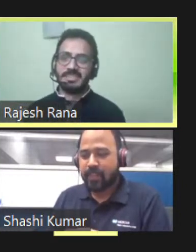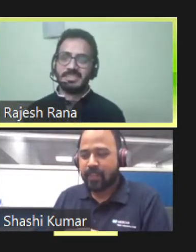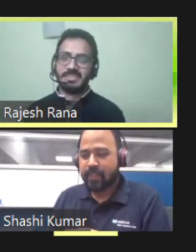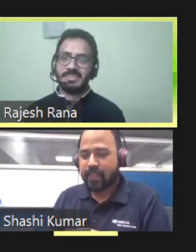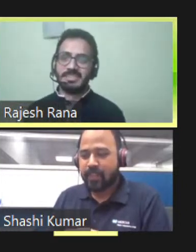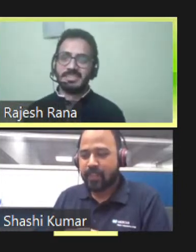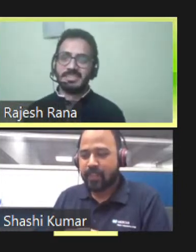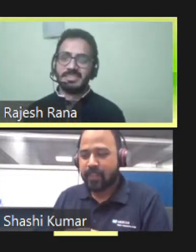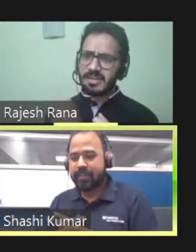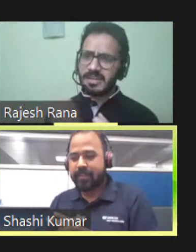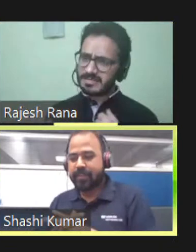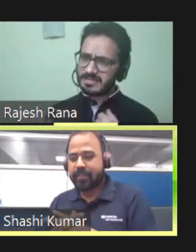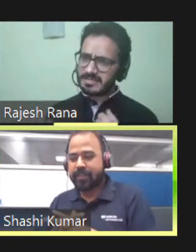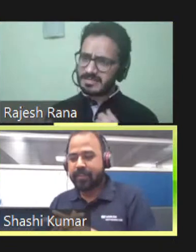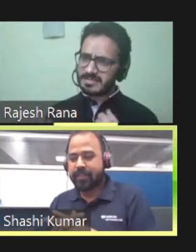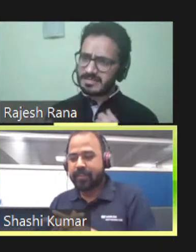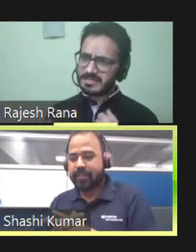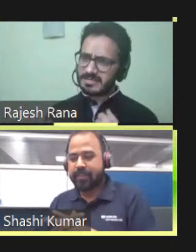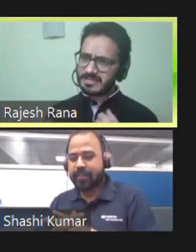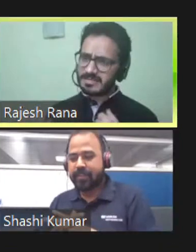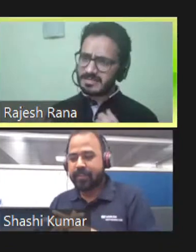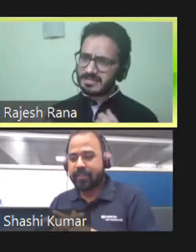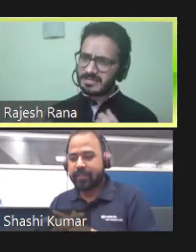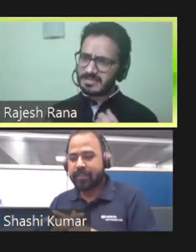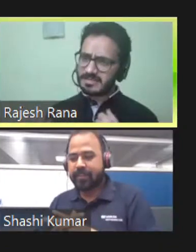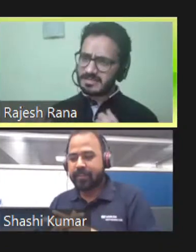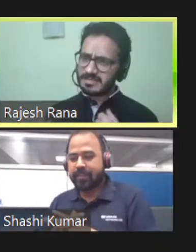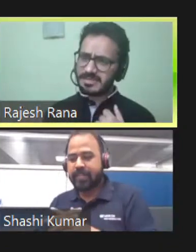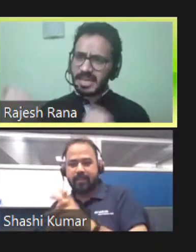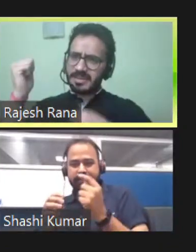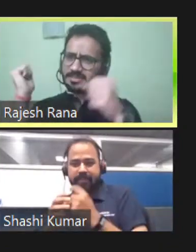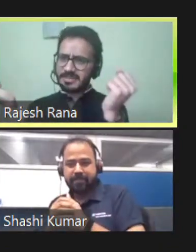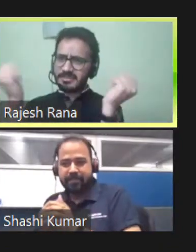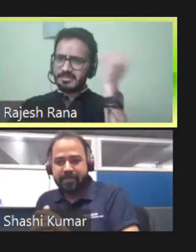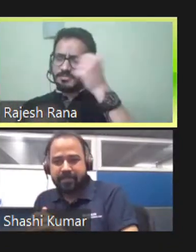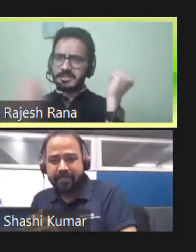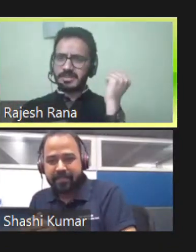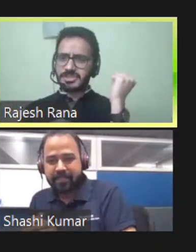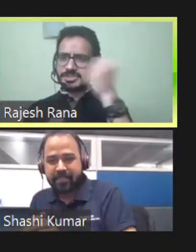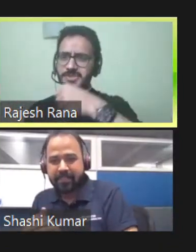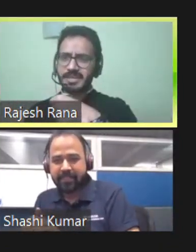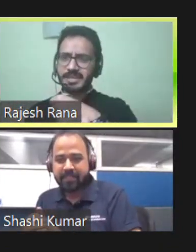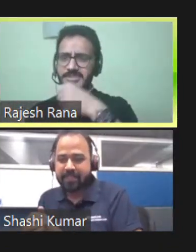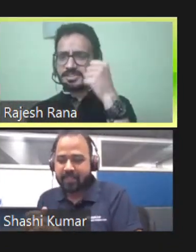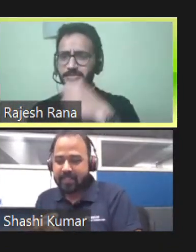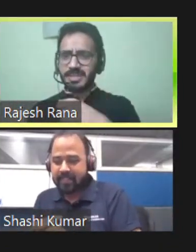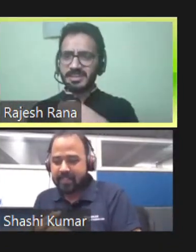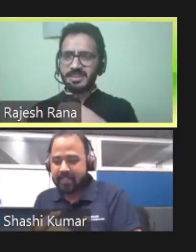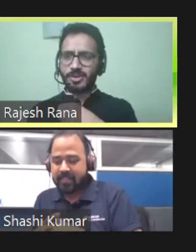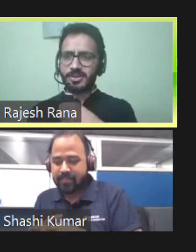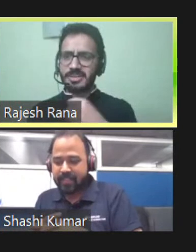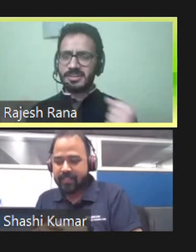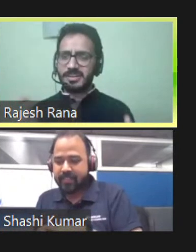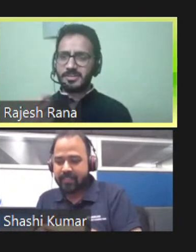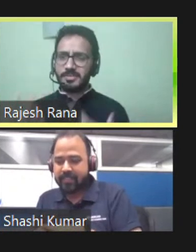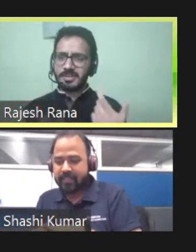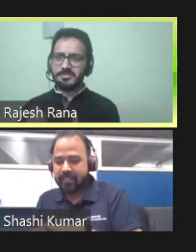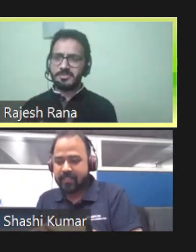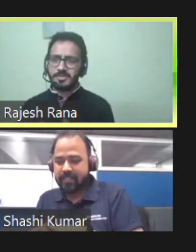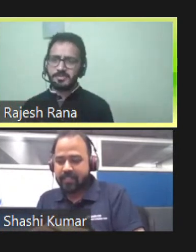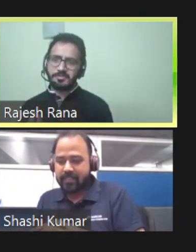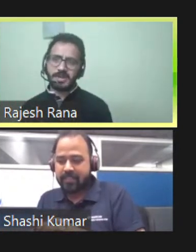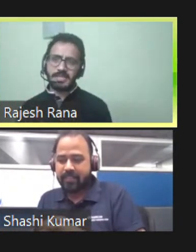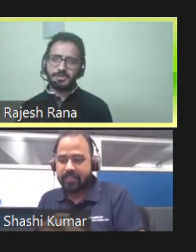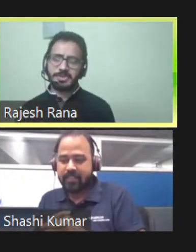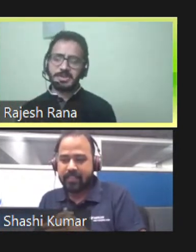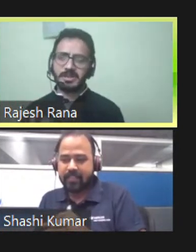would is it? I request, is it if I change my hand, it change the meaning, or what?